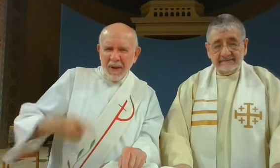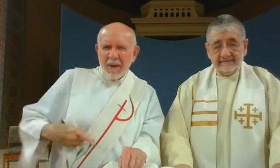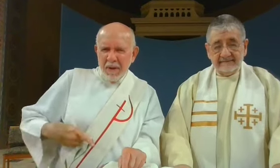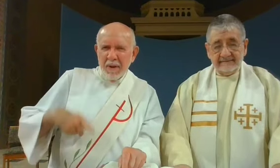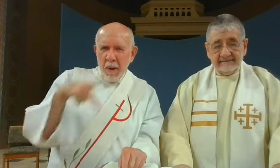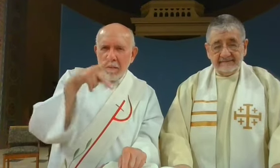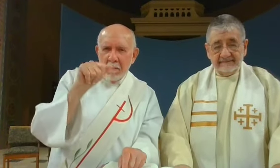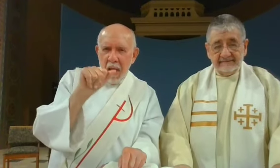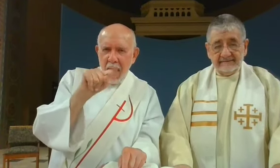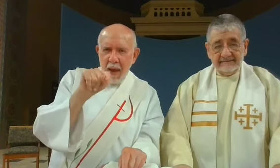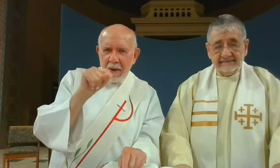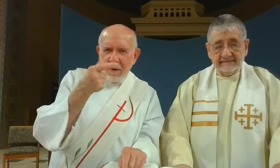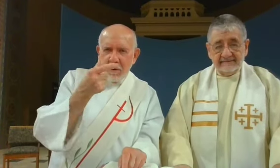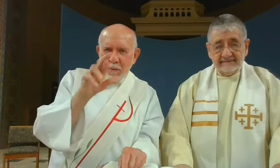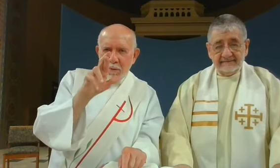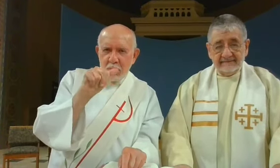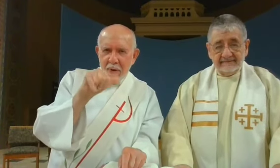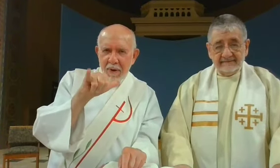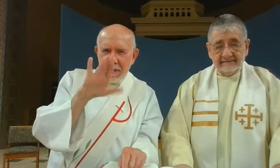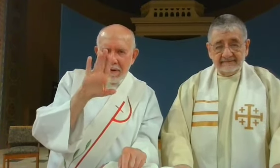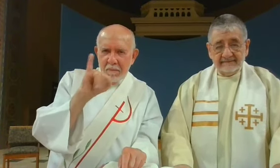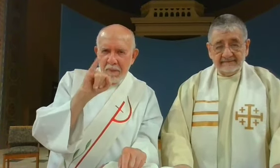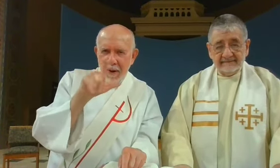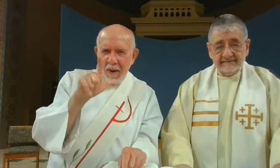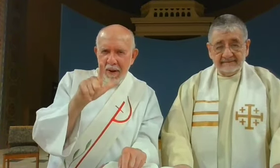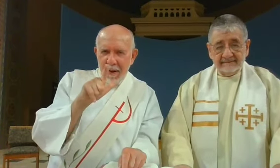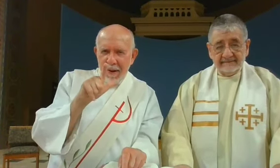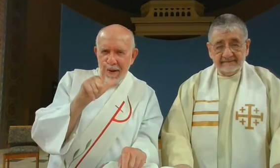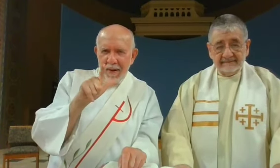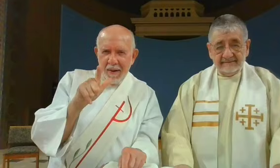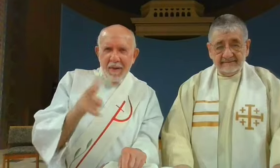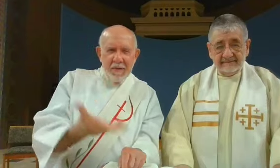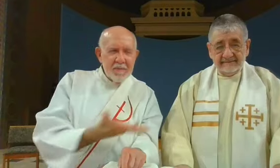I am your deacon, Pat Graybill.